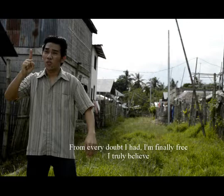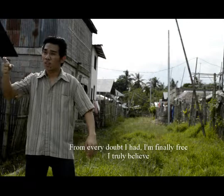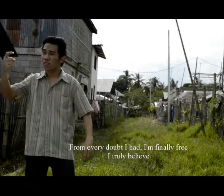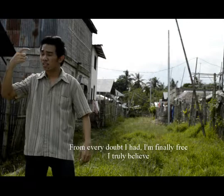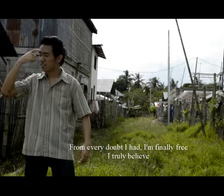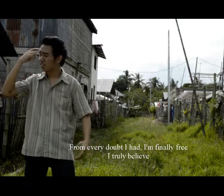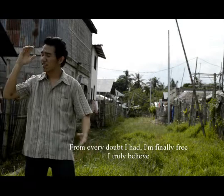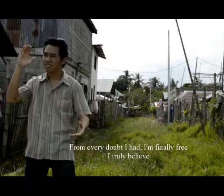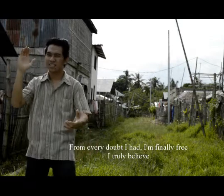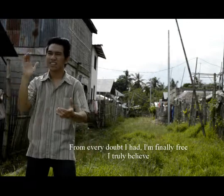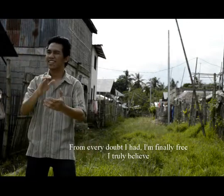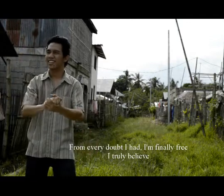And I truly